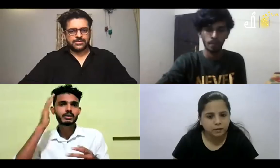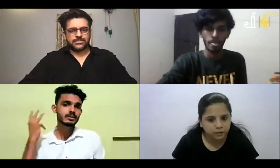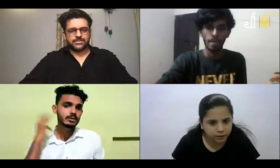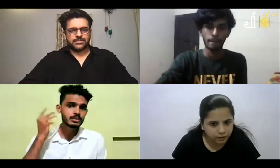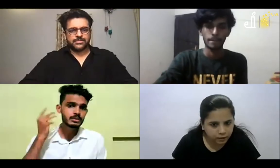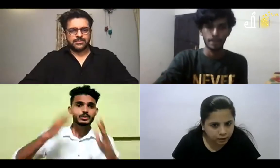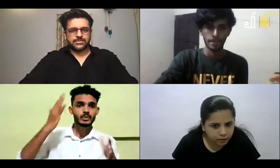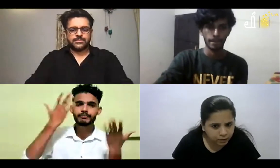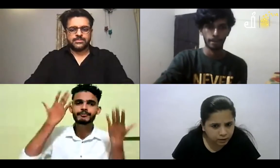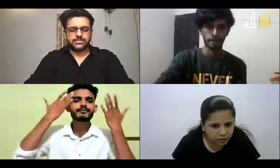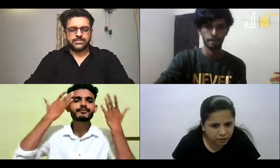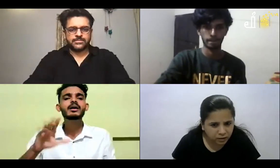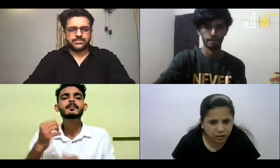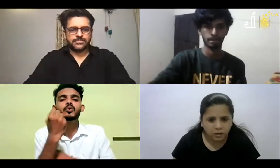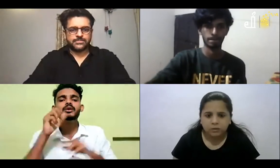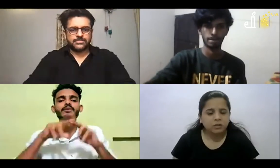transplant,